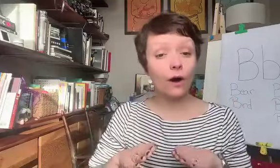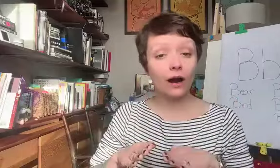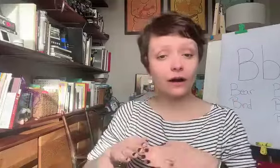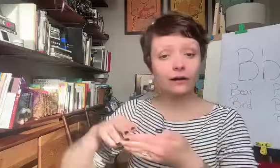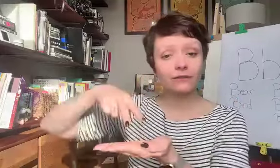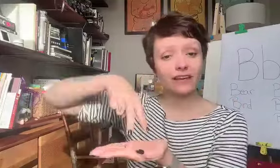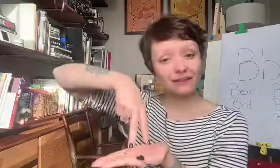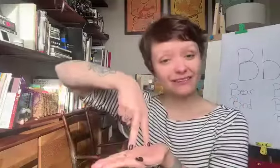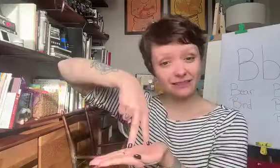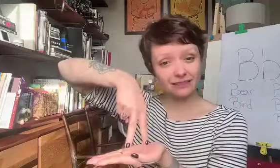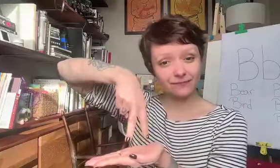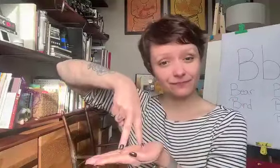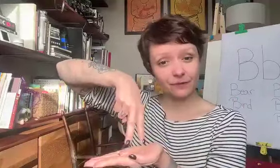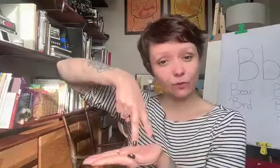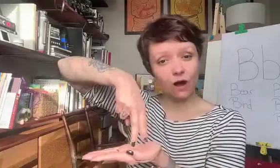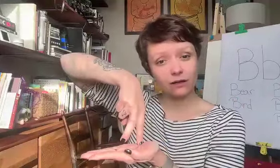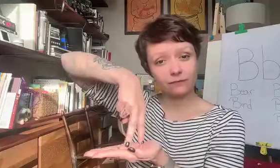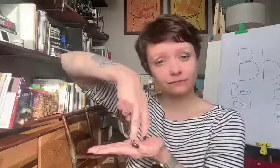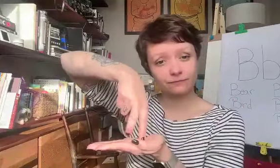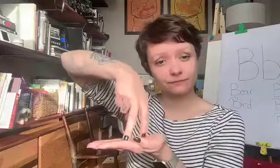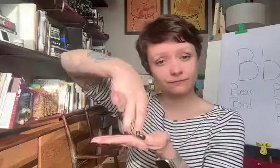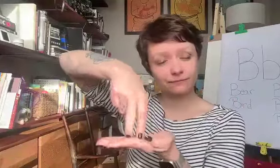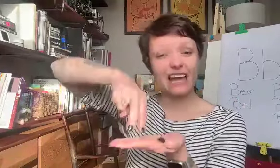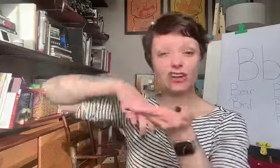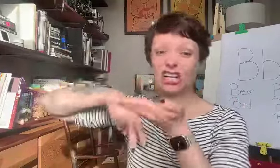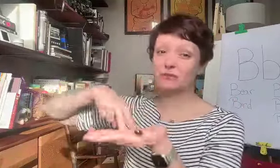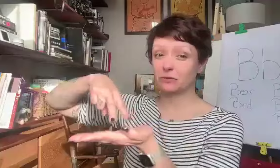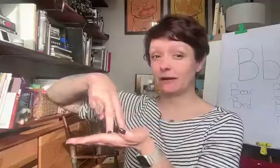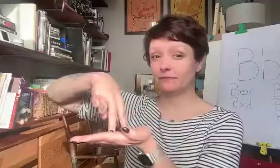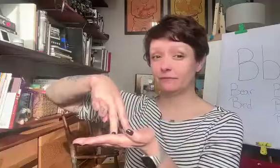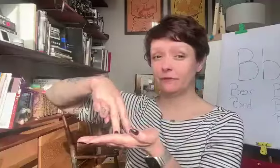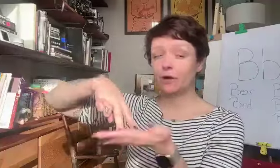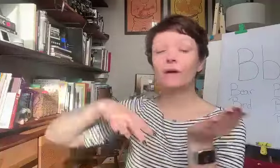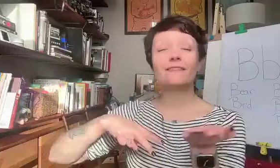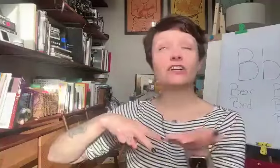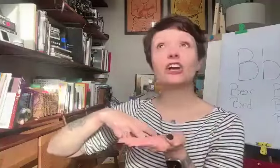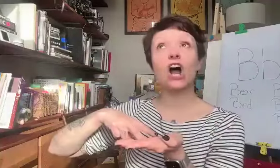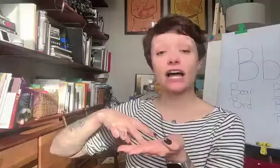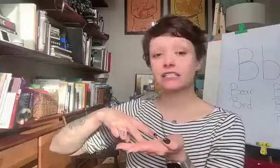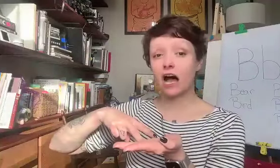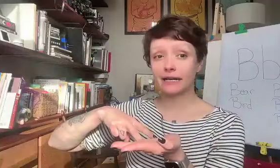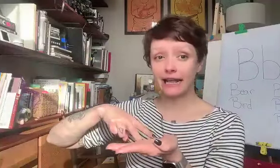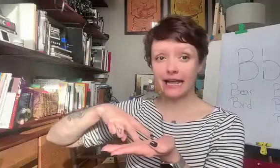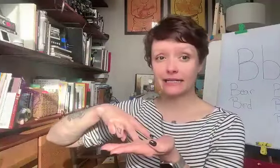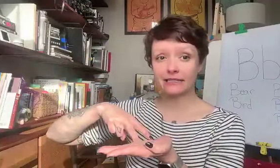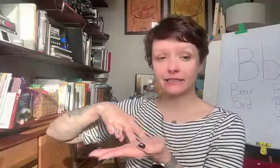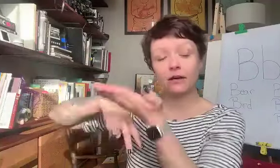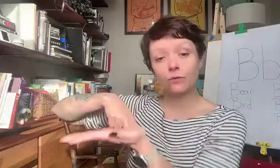or they can be like this, walk. And you're gonna do it this way. Whatever your non-dominant hand is will